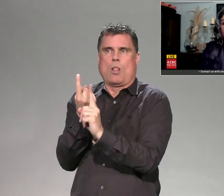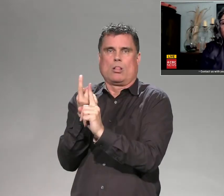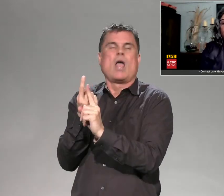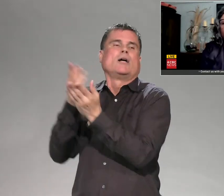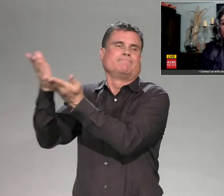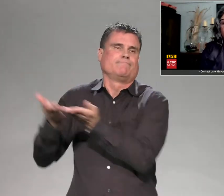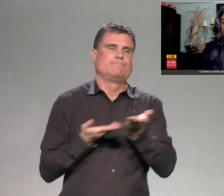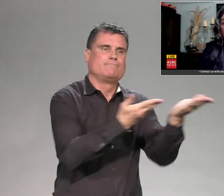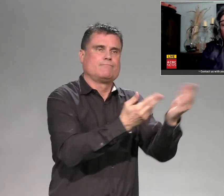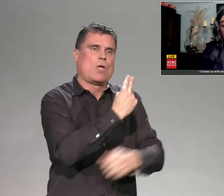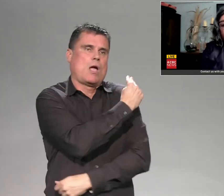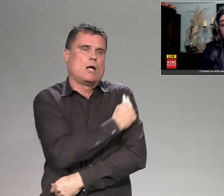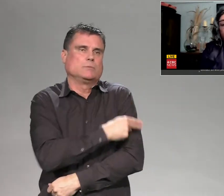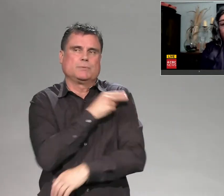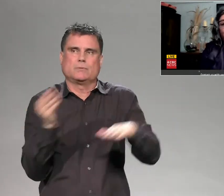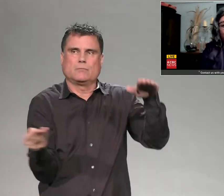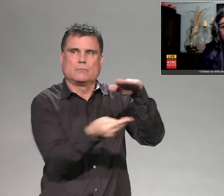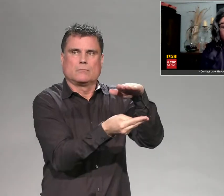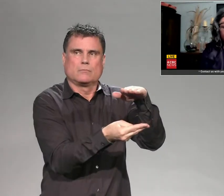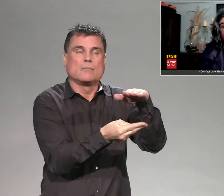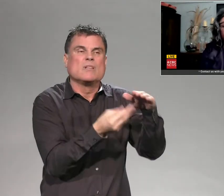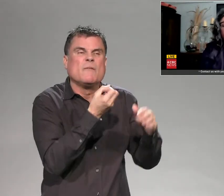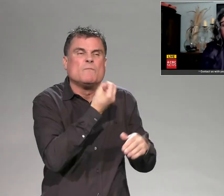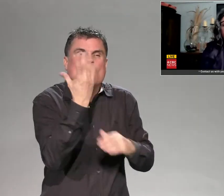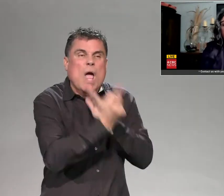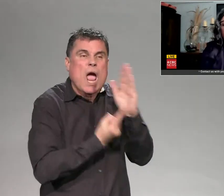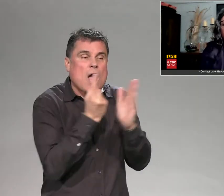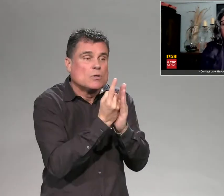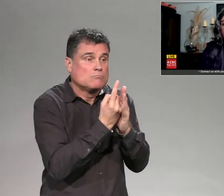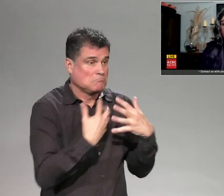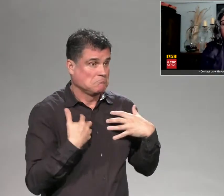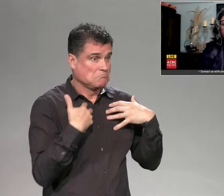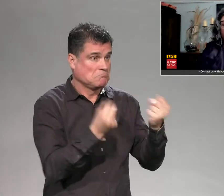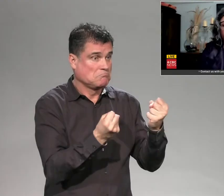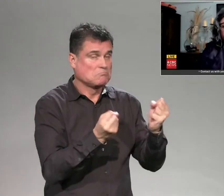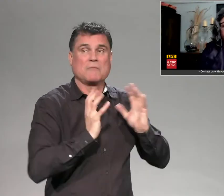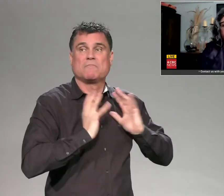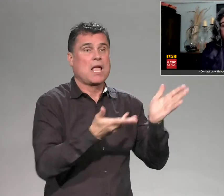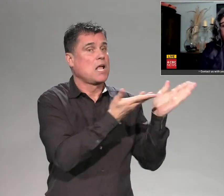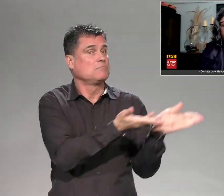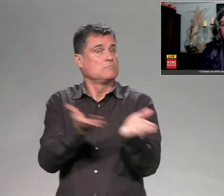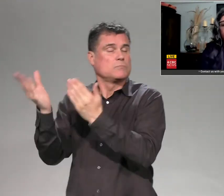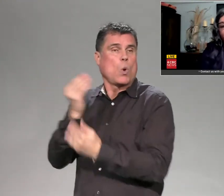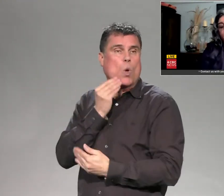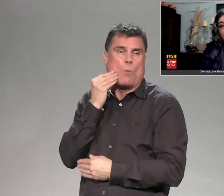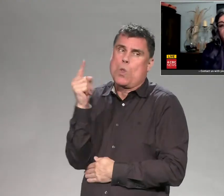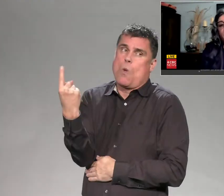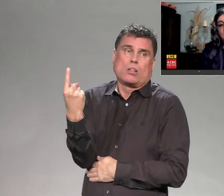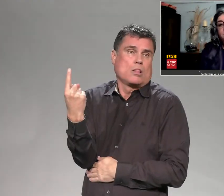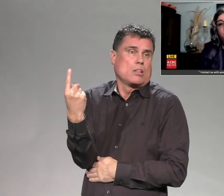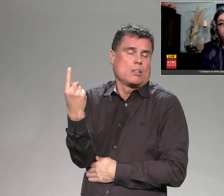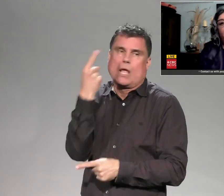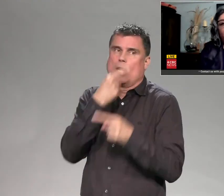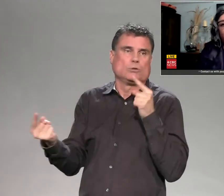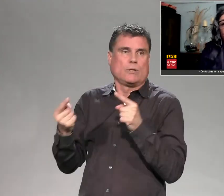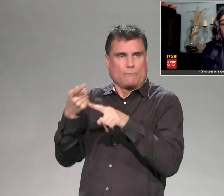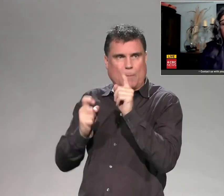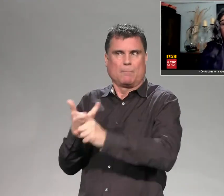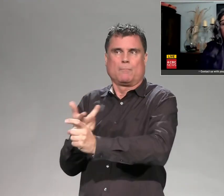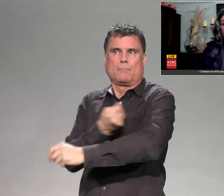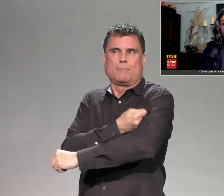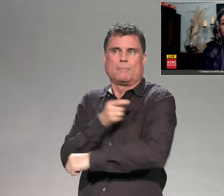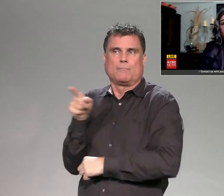not at all, but what I can tell you is that as part of their training, everybody that is